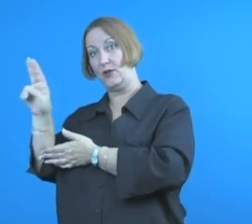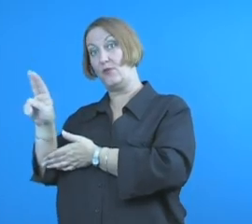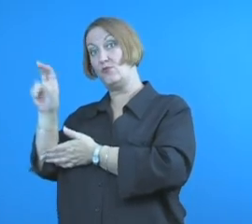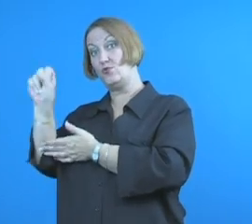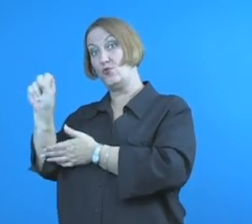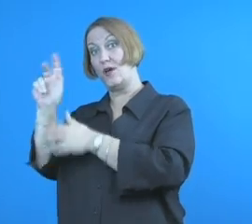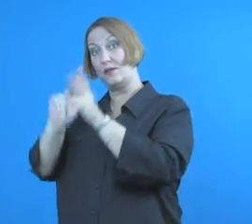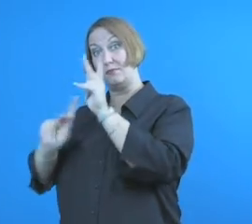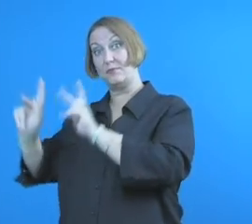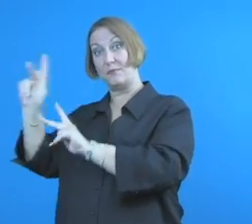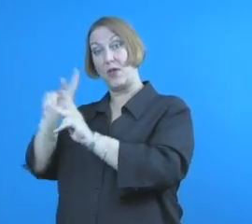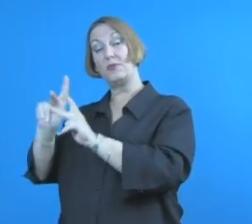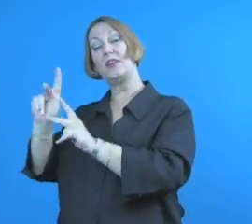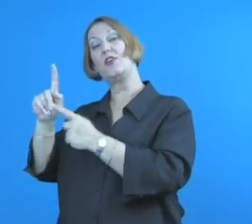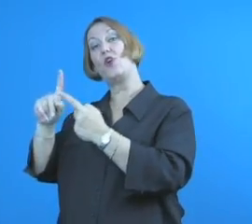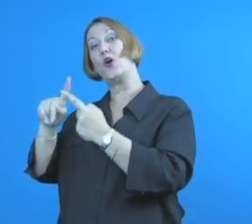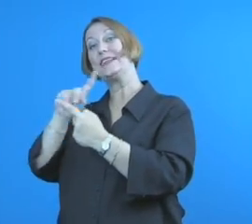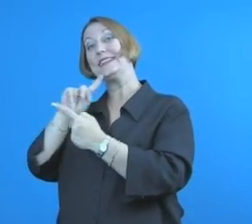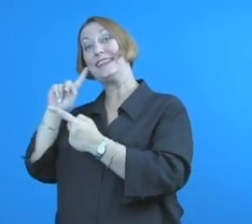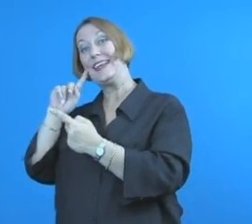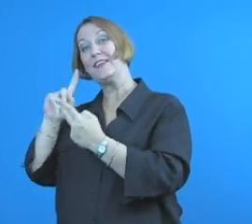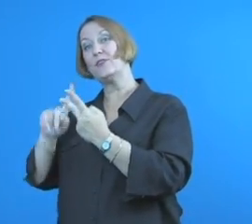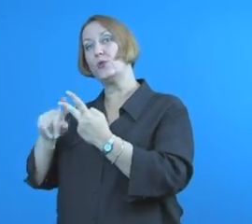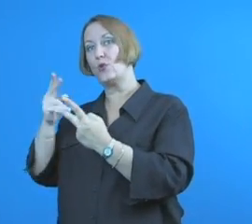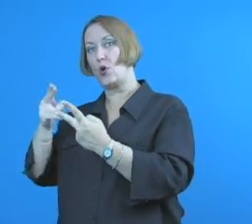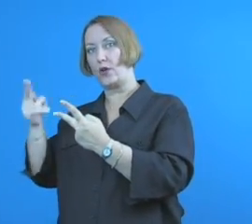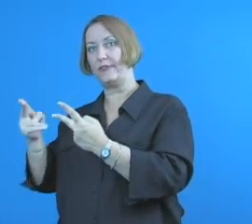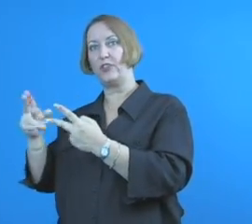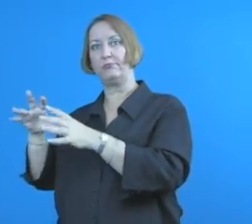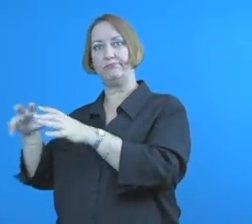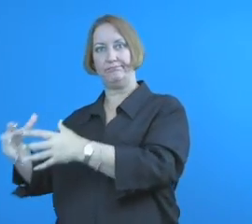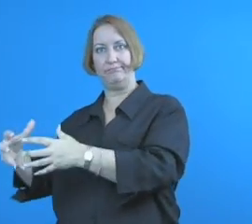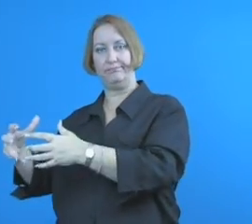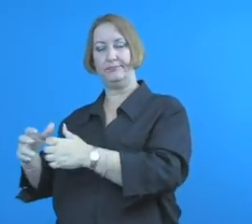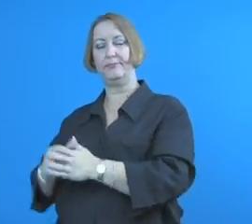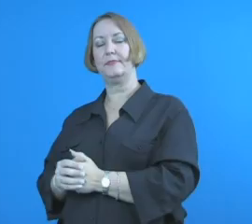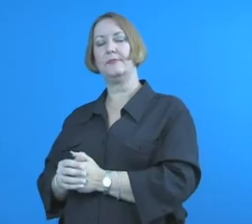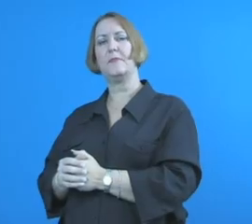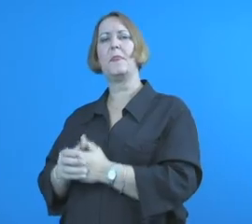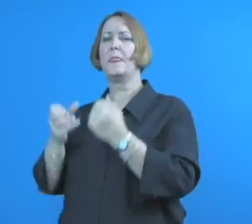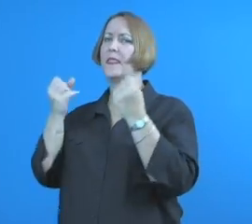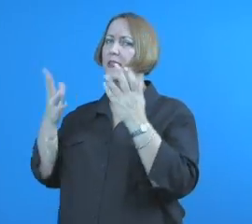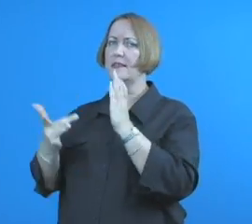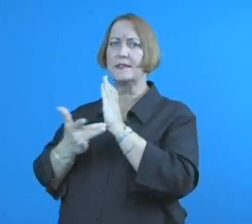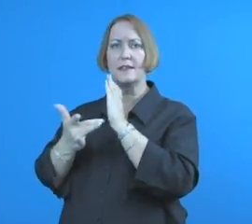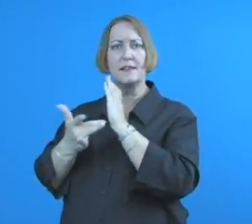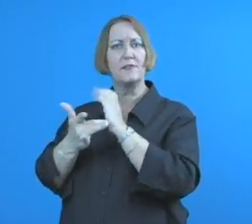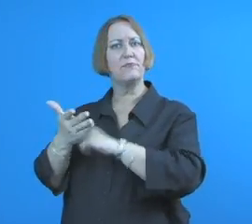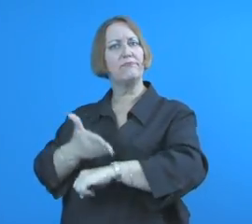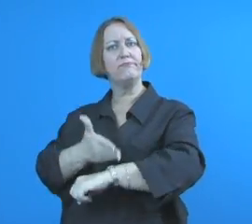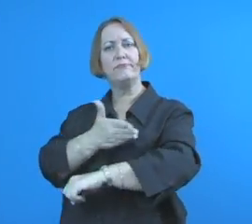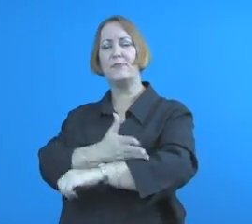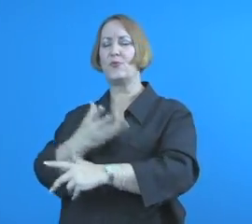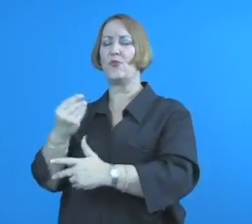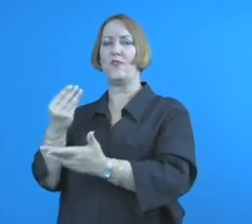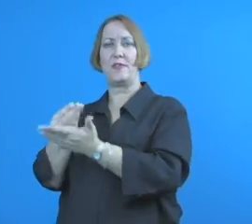of technology and resources we have today focusing on emergency management, a significant portion of the country fails to